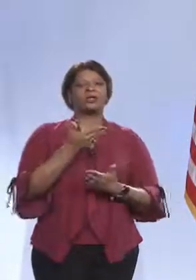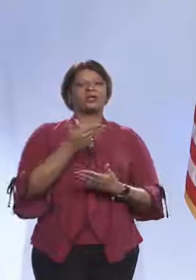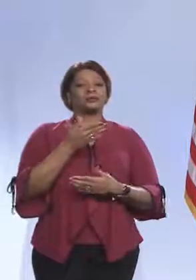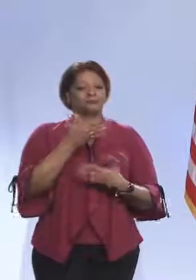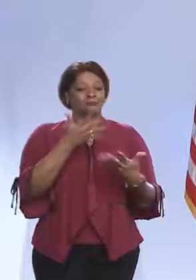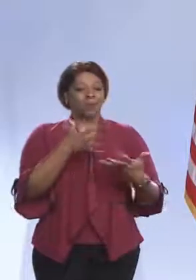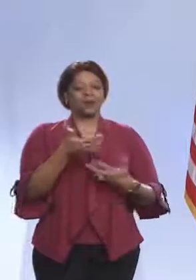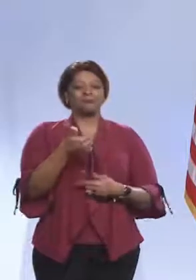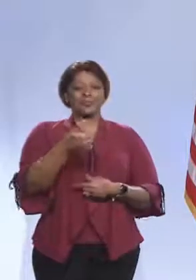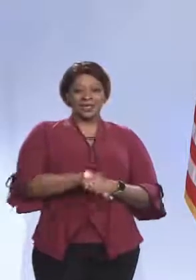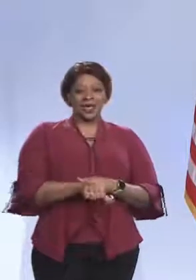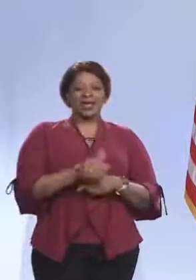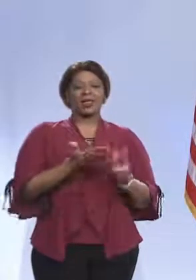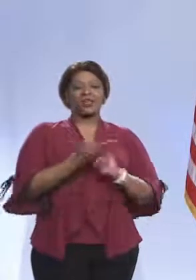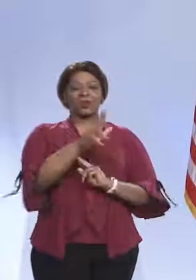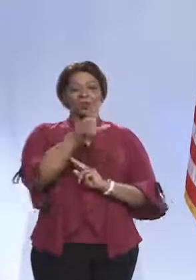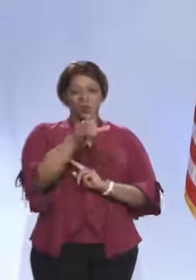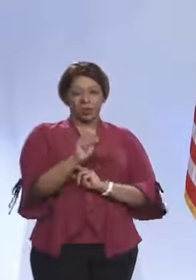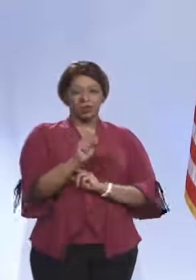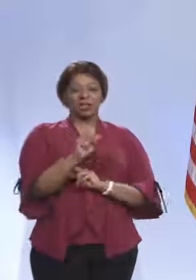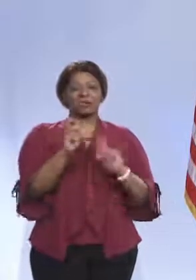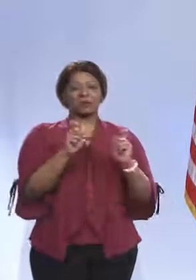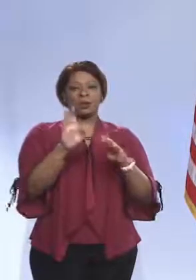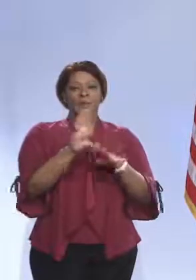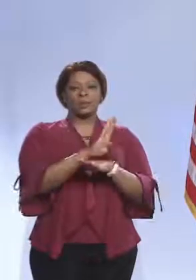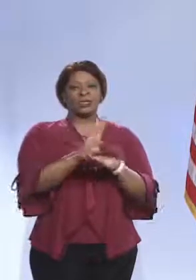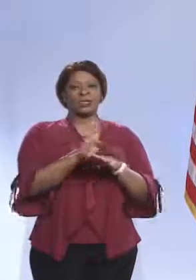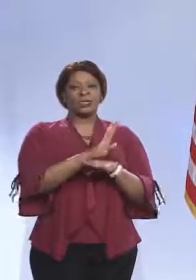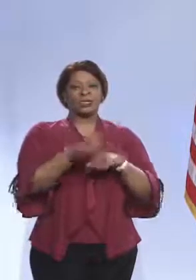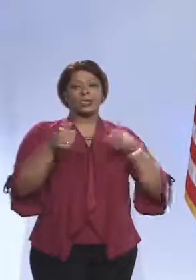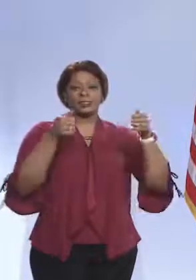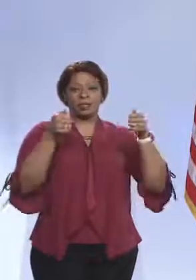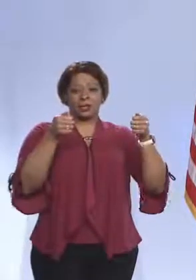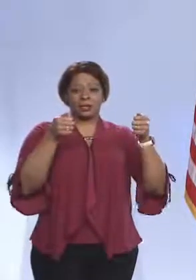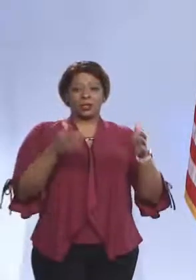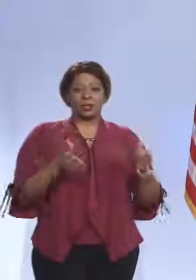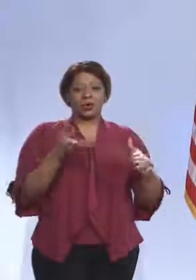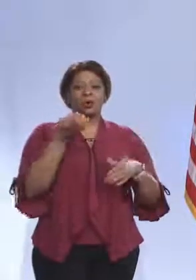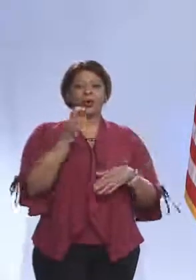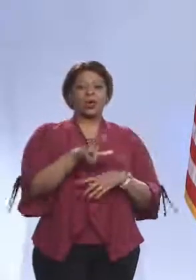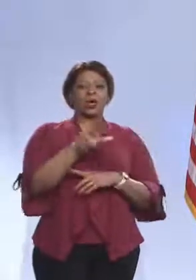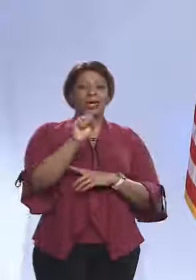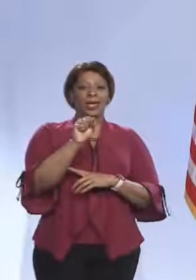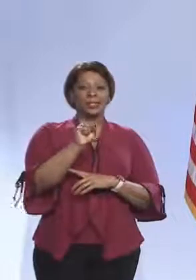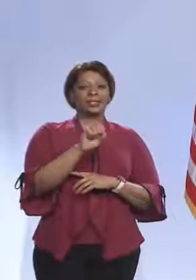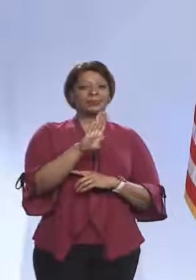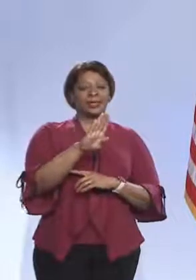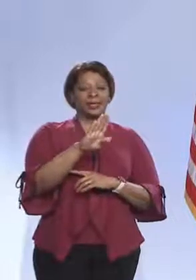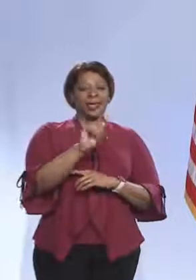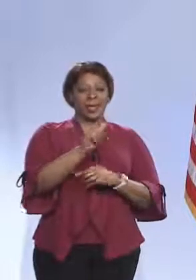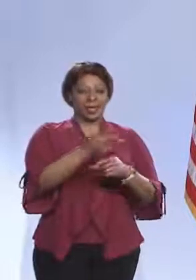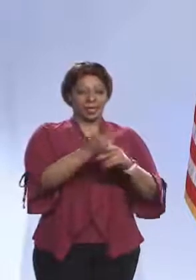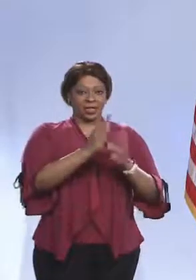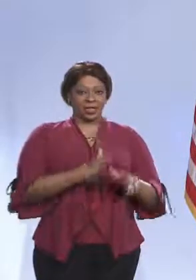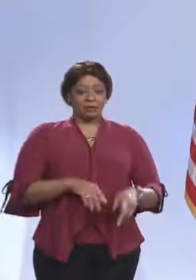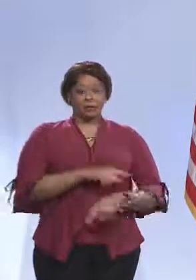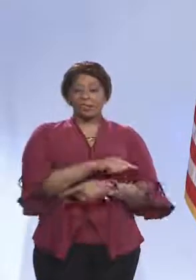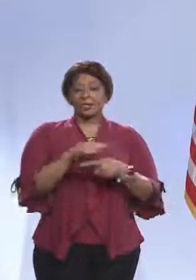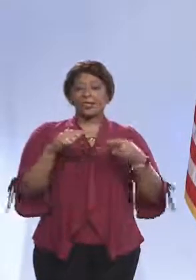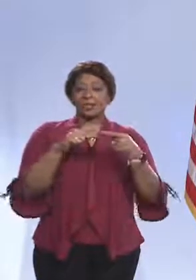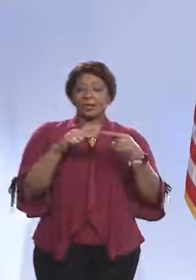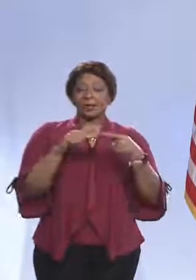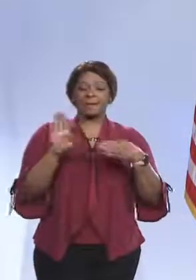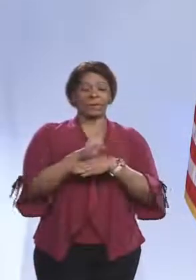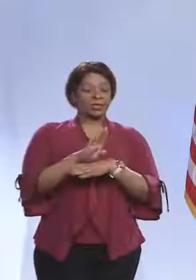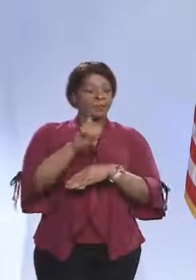denied by the United States Small Business Administration or an SBA lender. Number 2, the